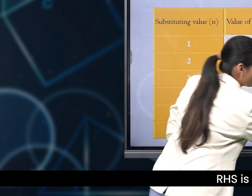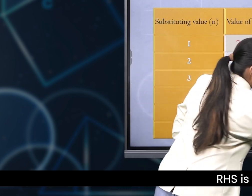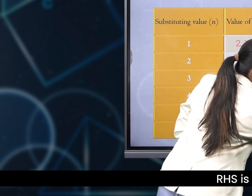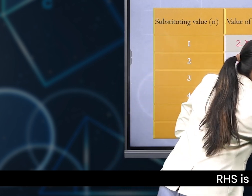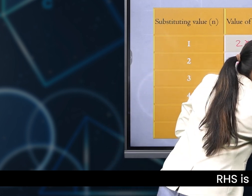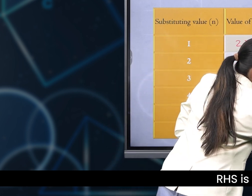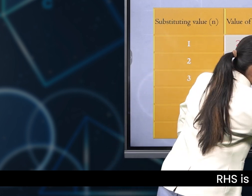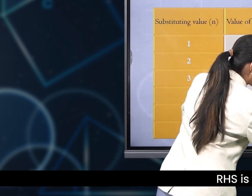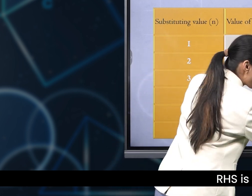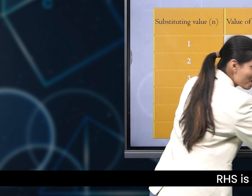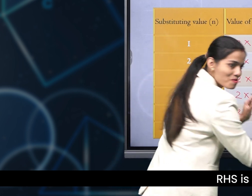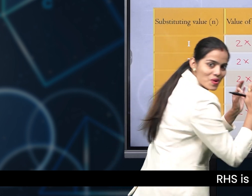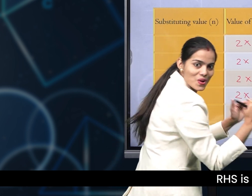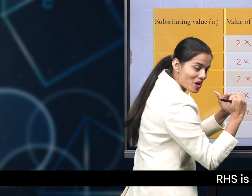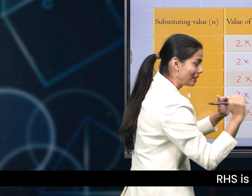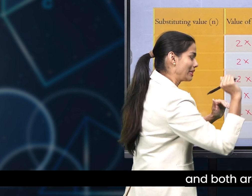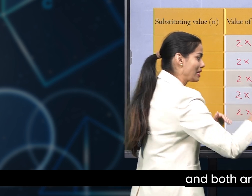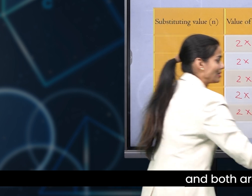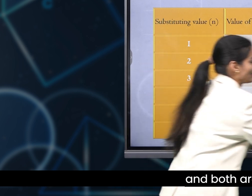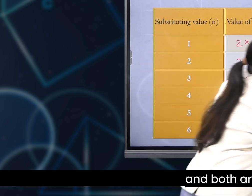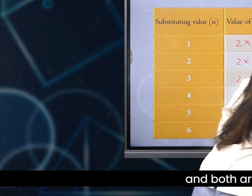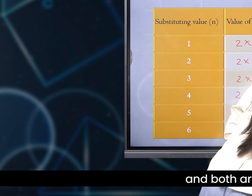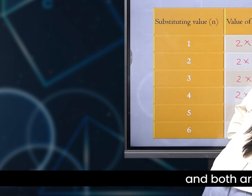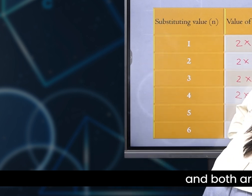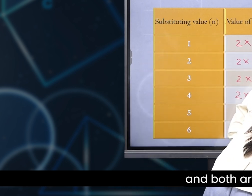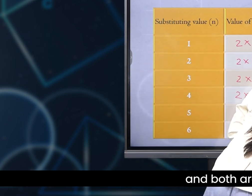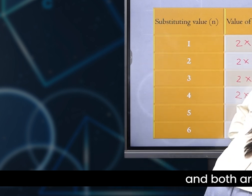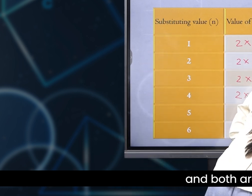RHS is 10 and both are equal.